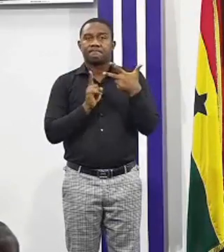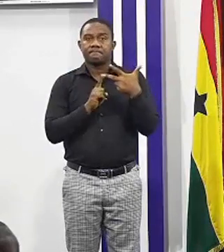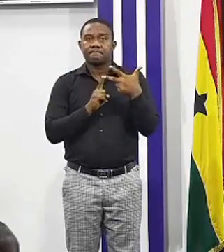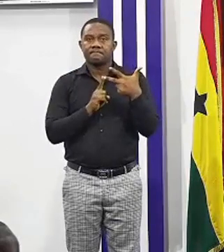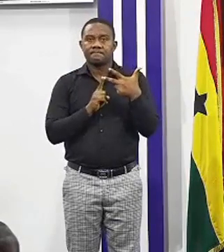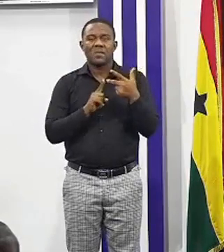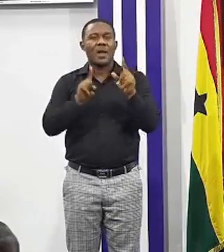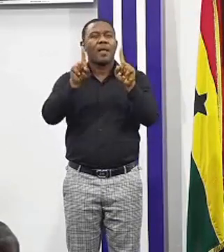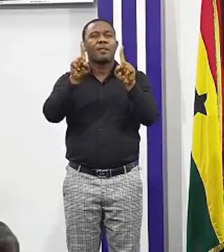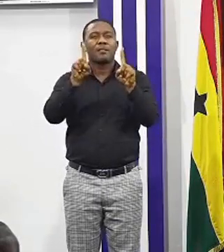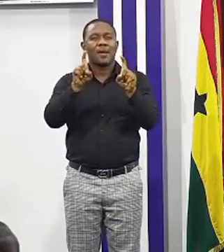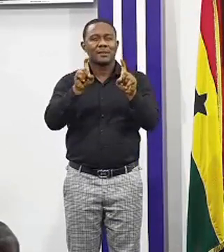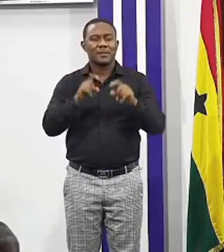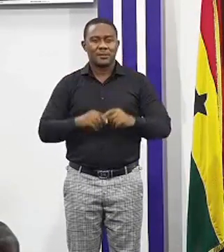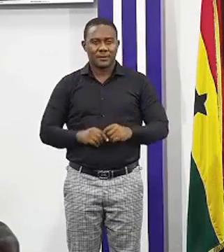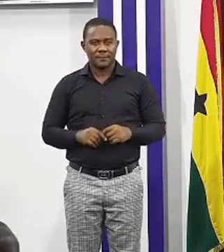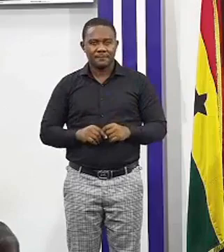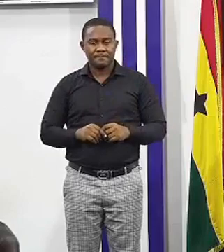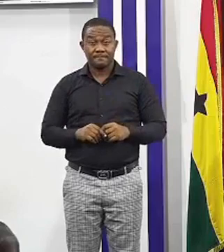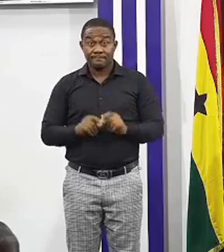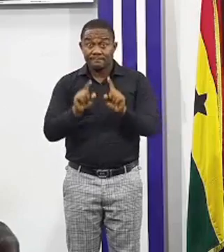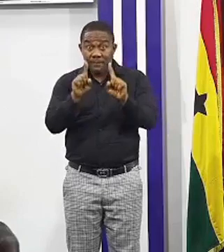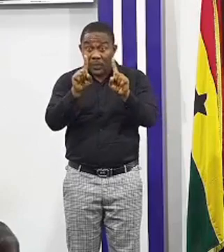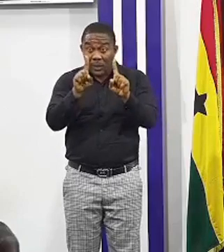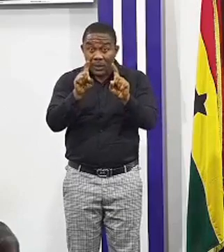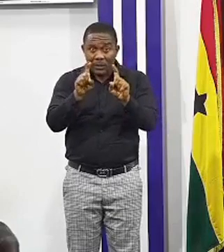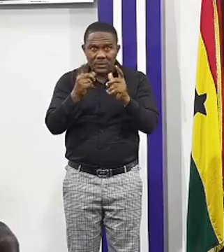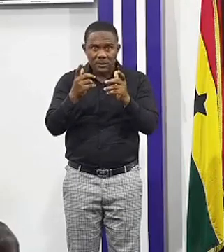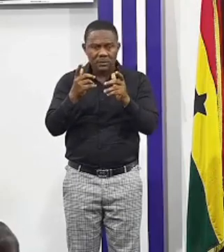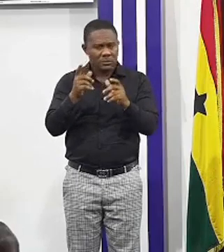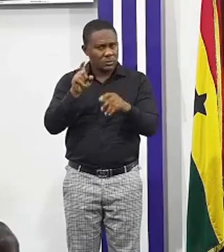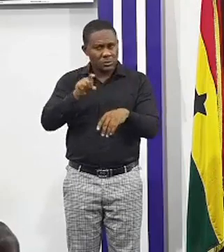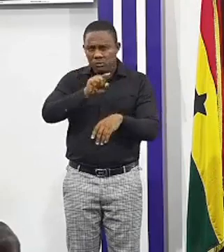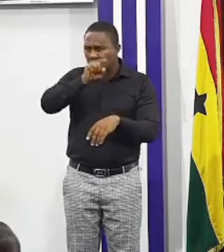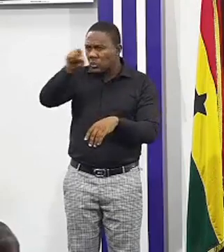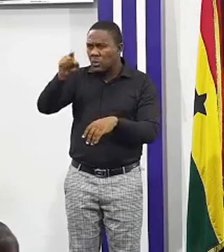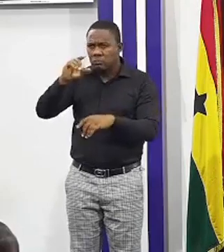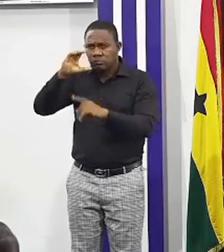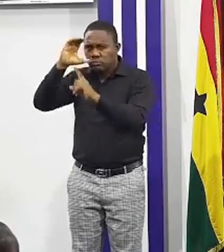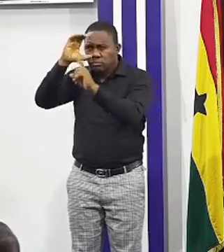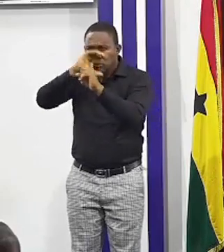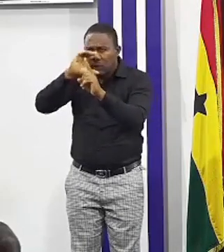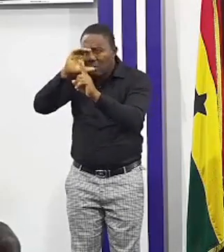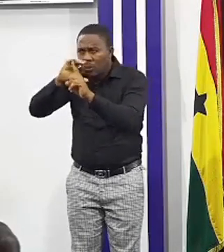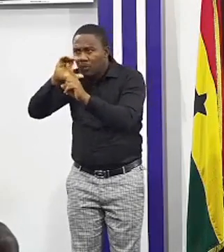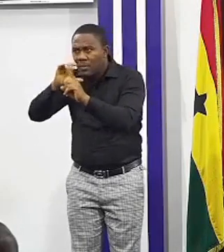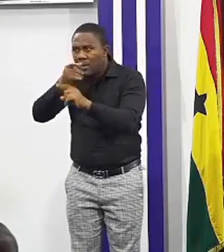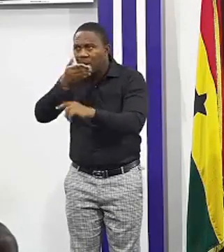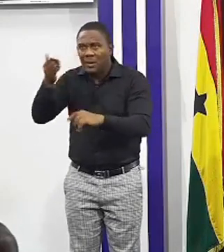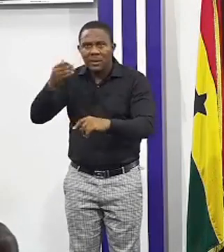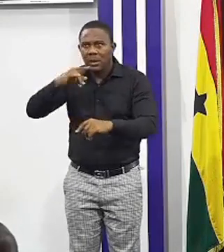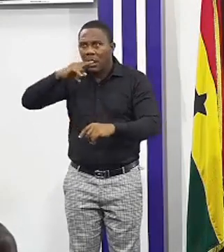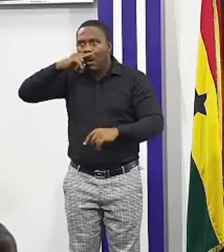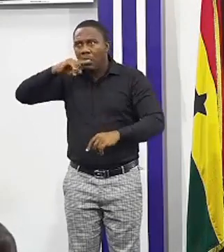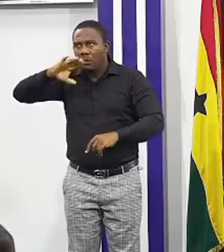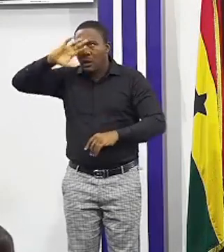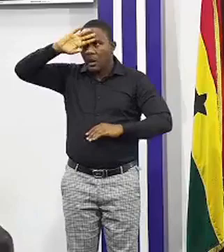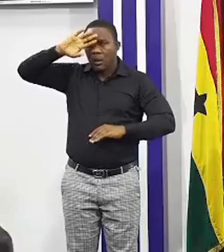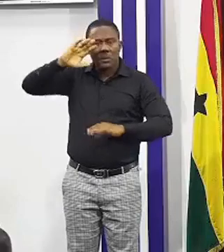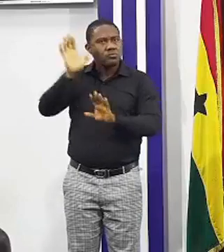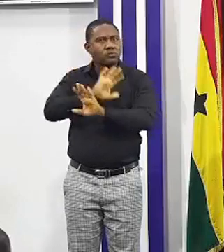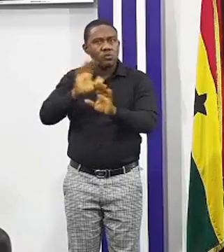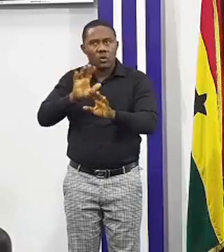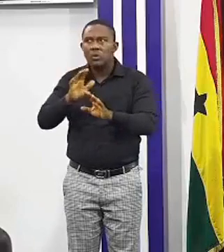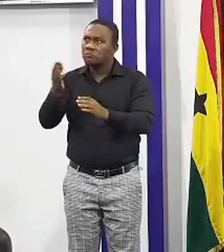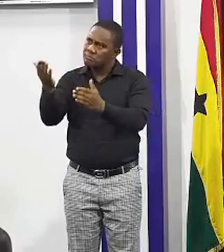testing. And as we have made, the value of testing is that you go out early, find people mostly asymptomatic or early exposure, you can